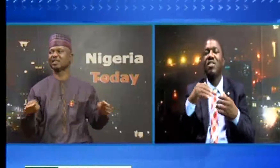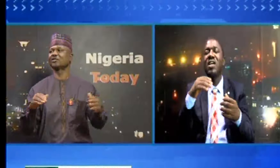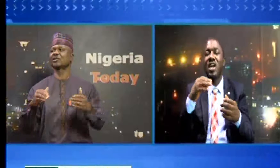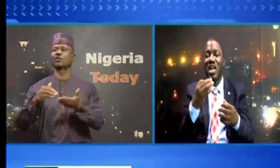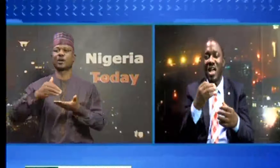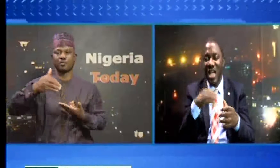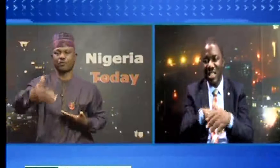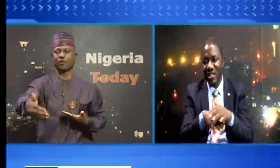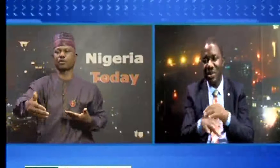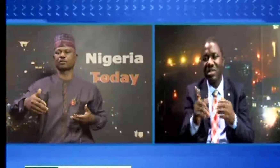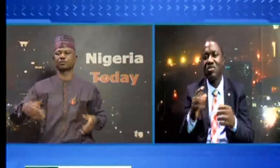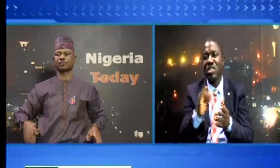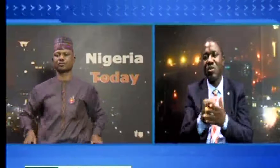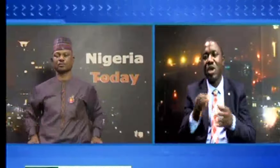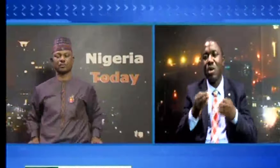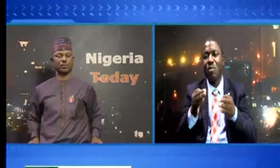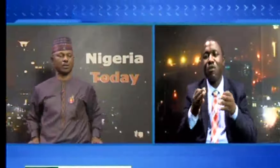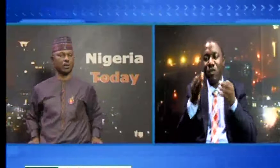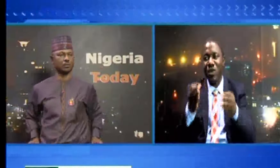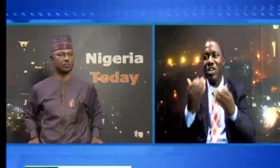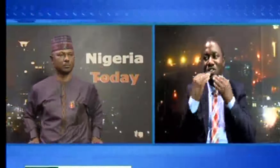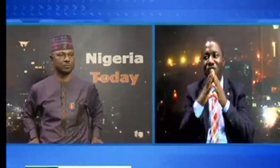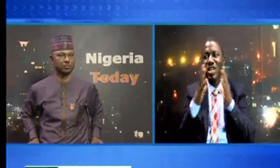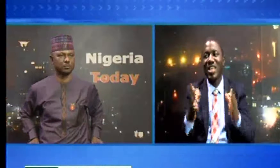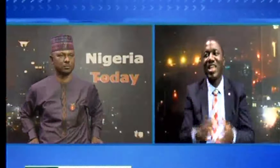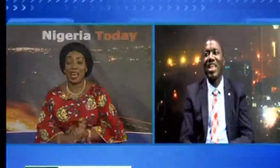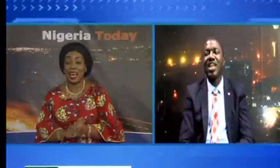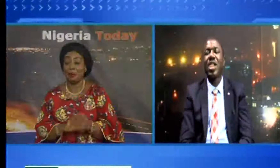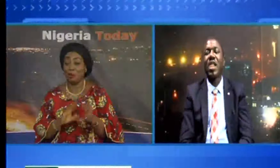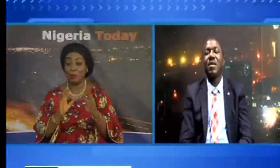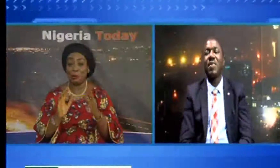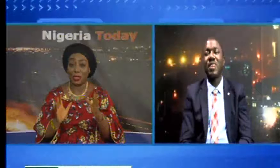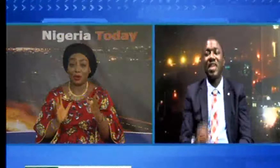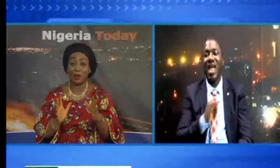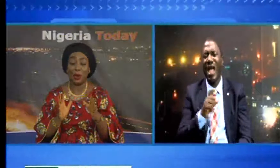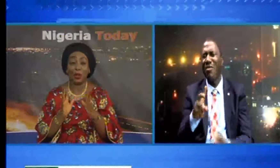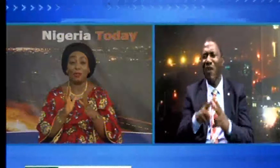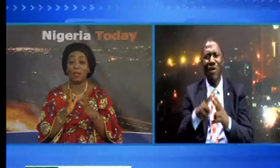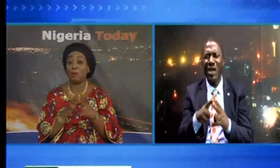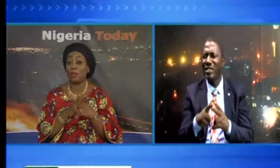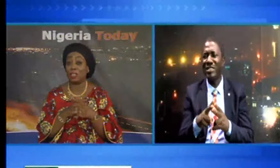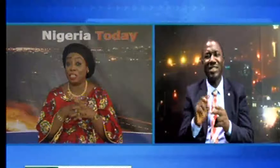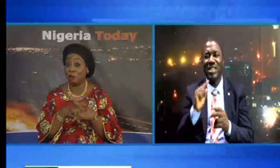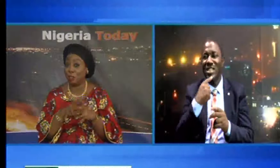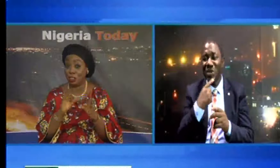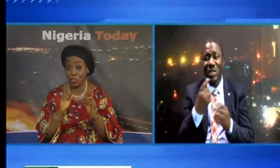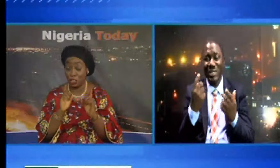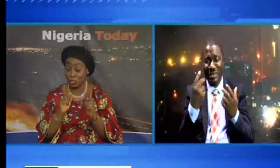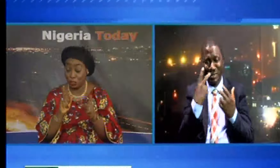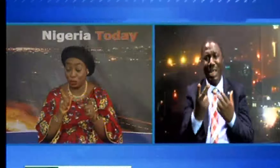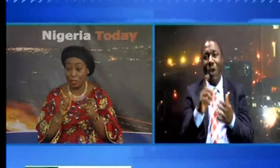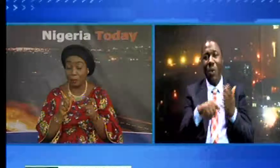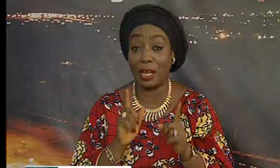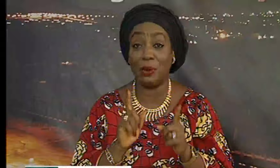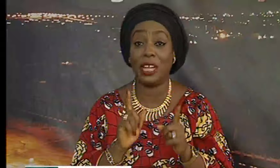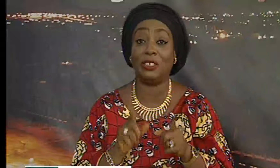buildings so that we can move forward. Thank you very much. Thank you very much. I am so impressed with all you've been able to achieve in such a